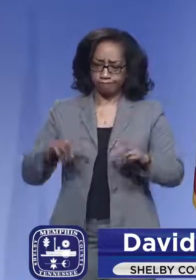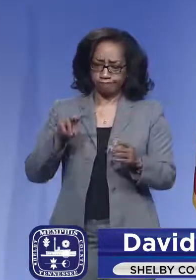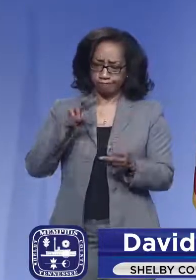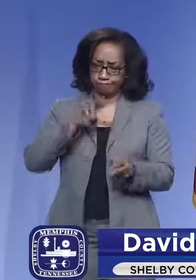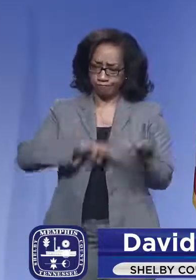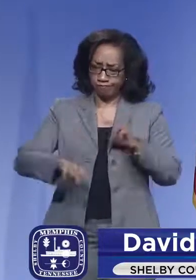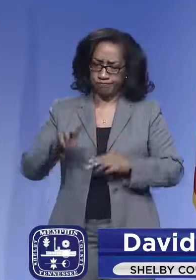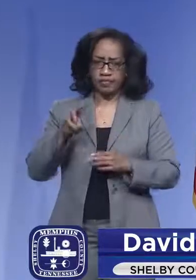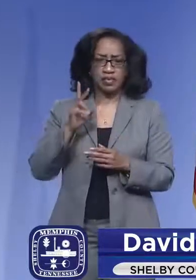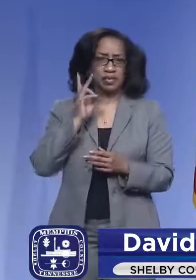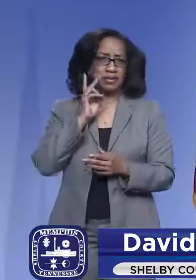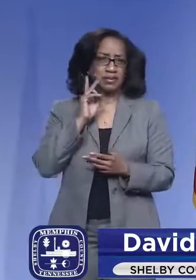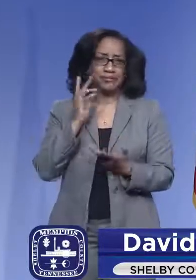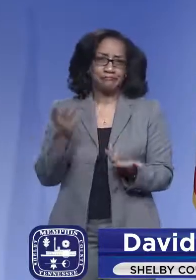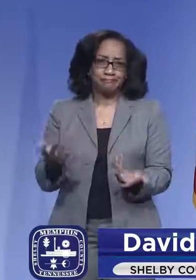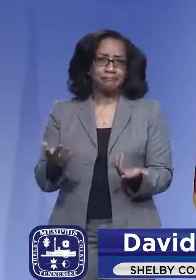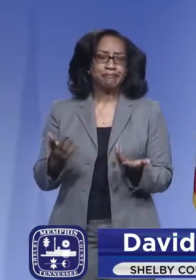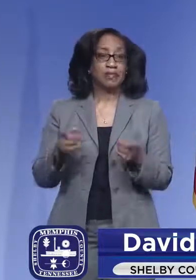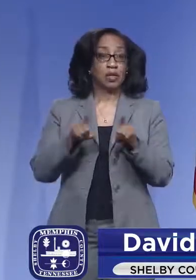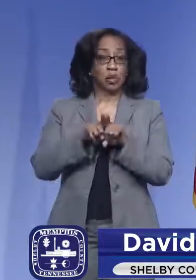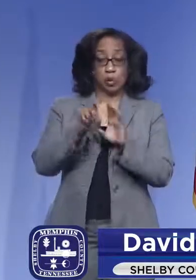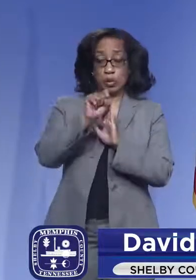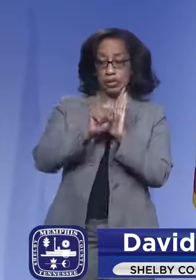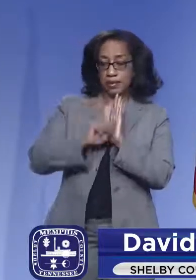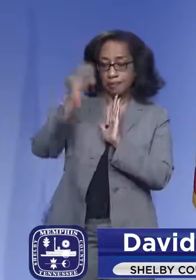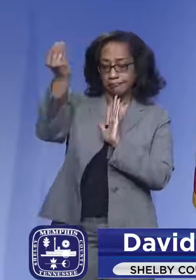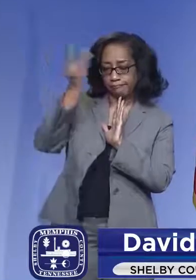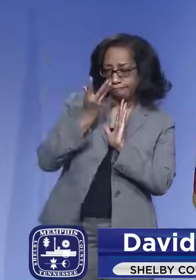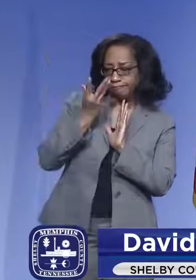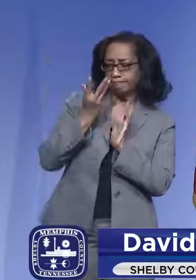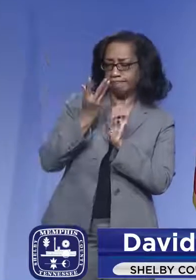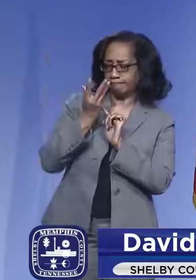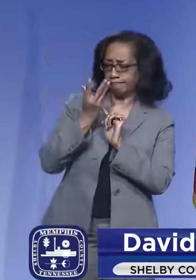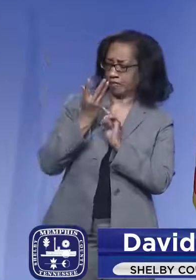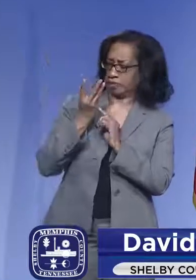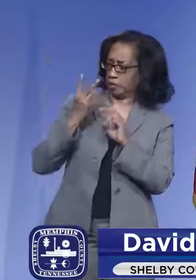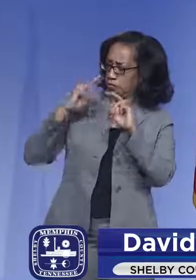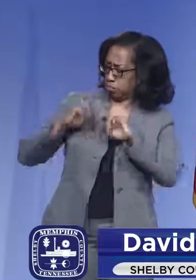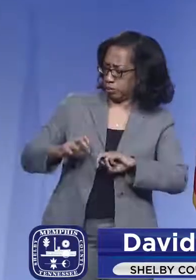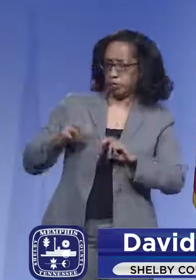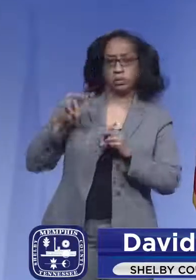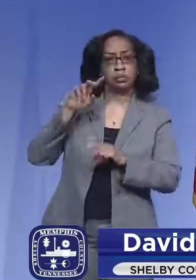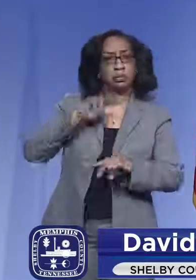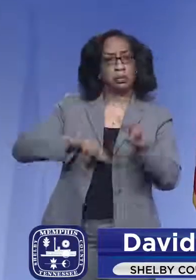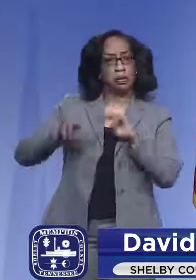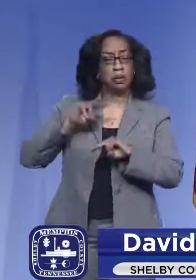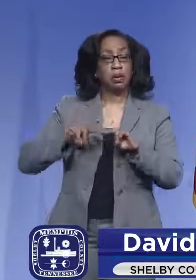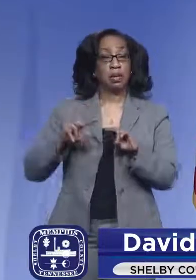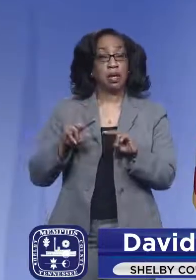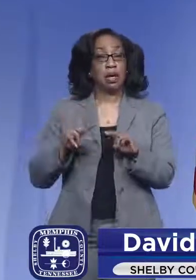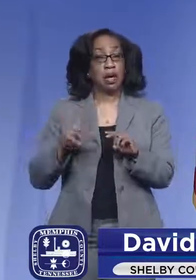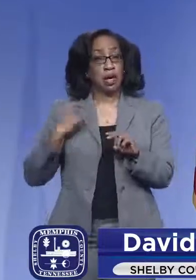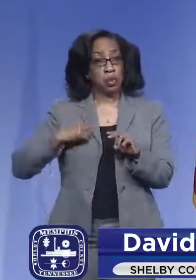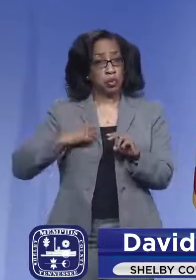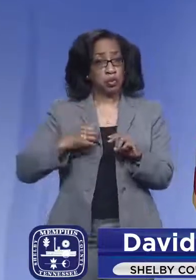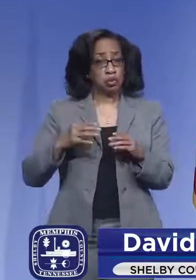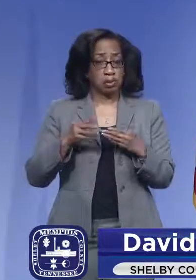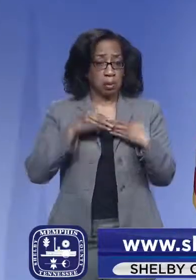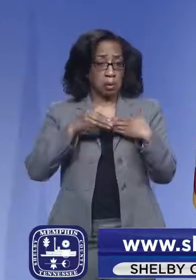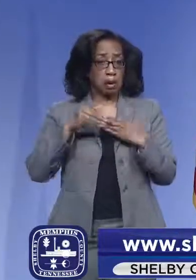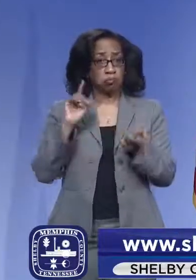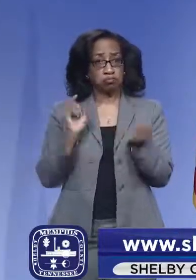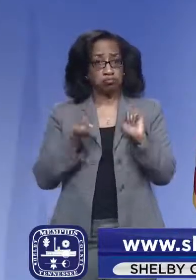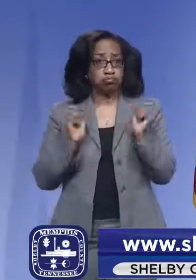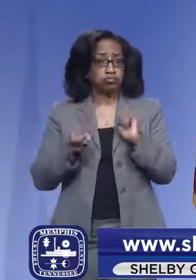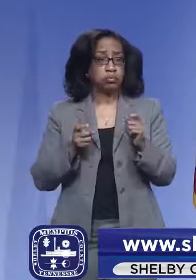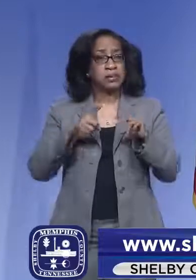requests from the state, et cetera. I mean, we have always made adjustments, and including adjustments to things like masking based